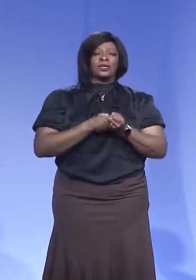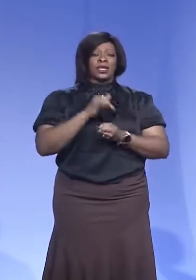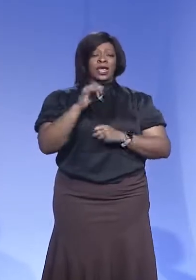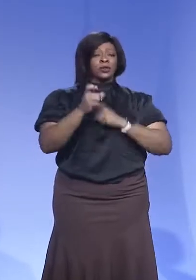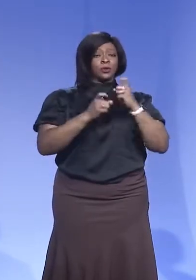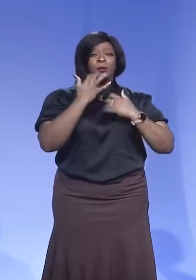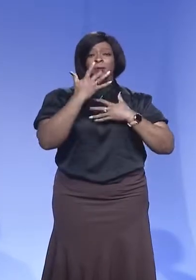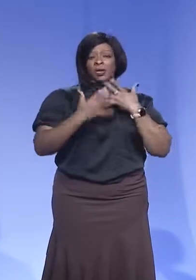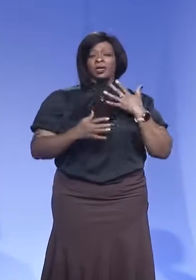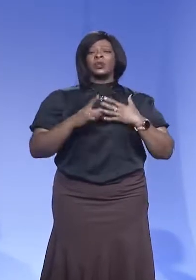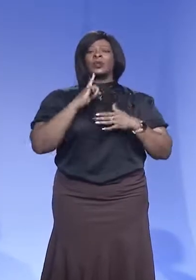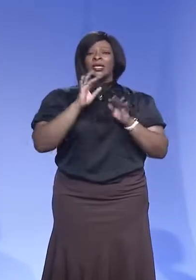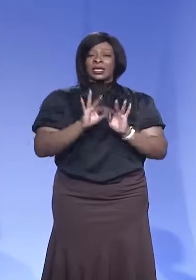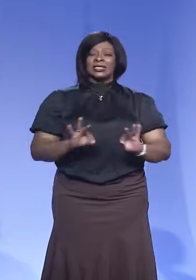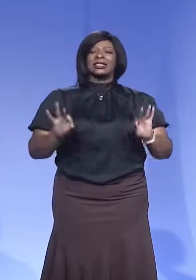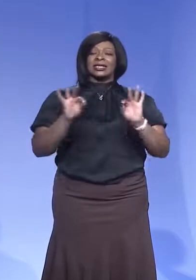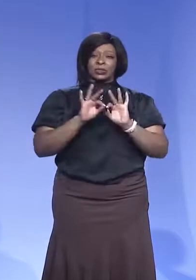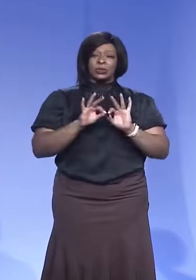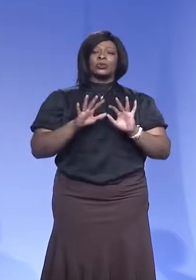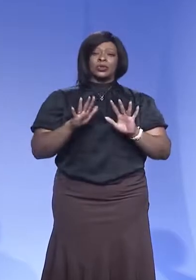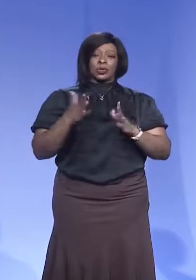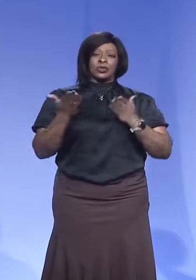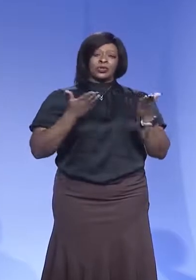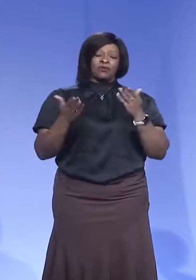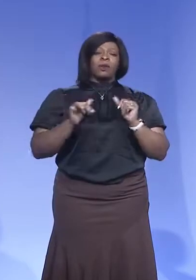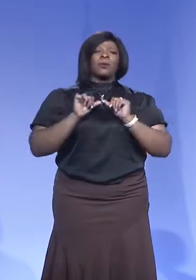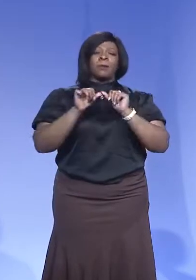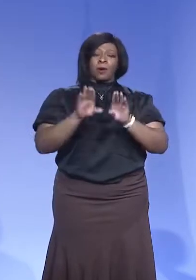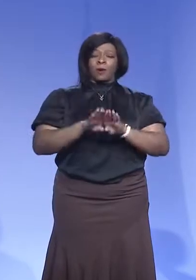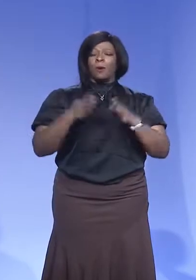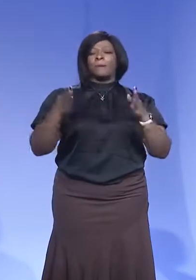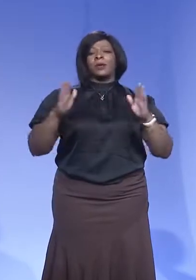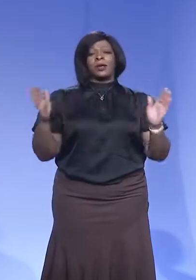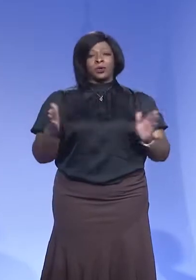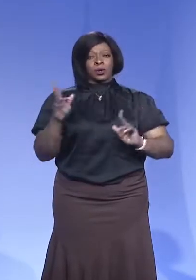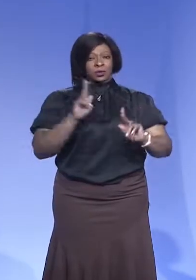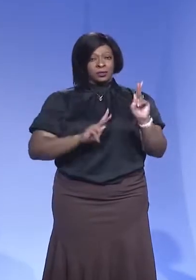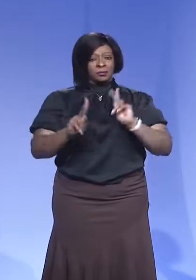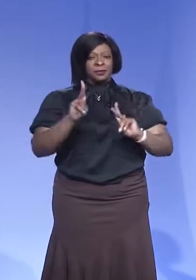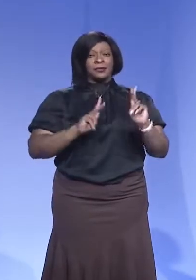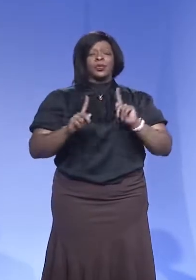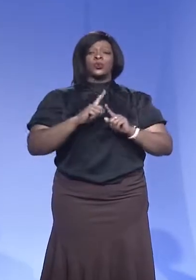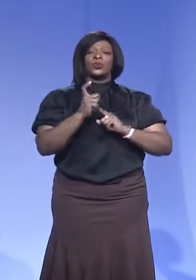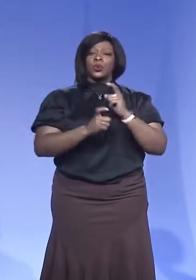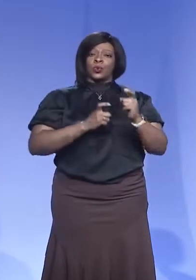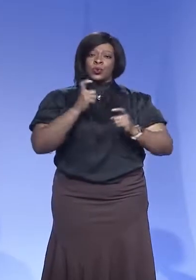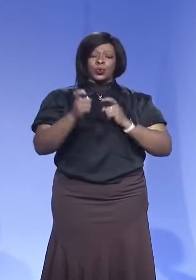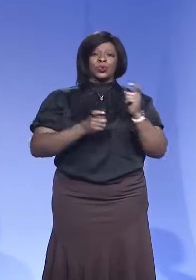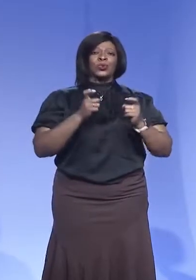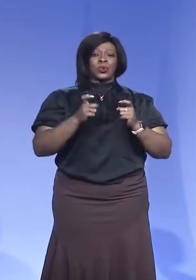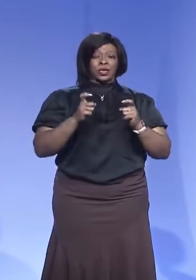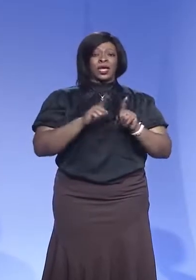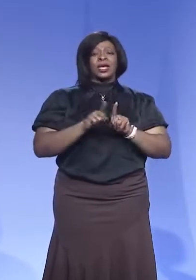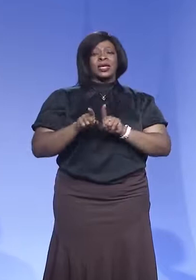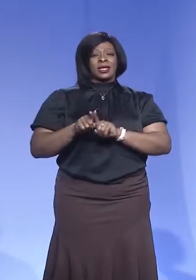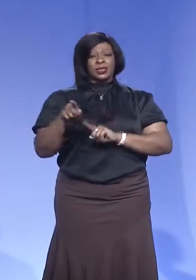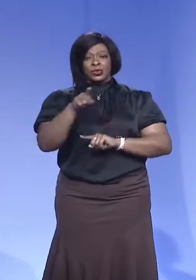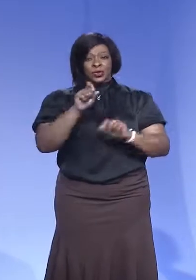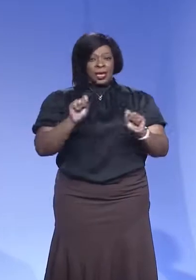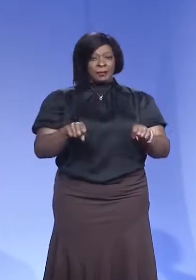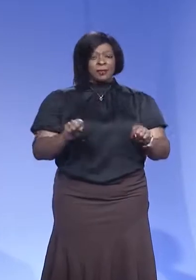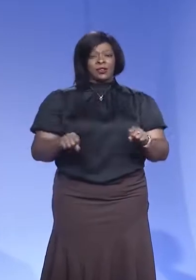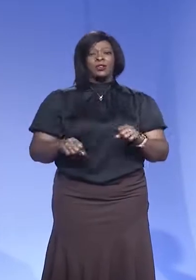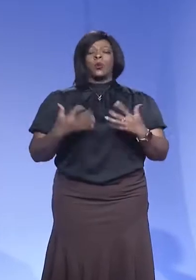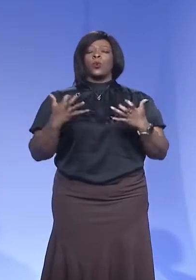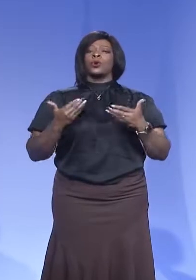donating blood is an essential service and remains open and encourage people to donate as they are able. So I